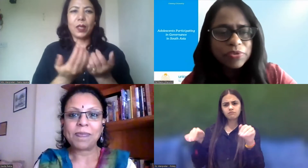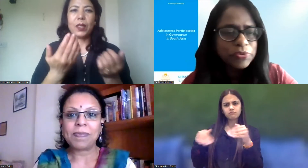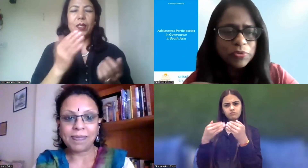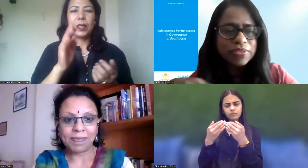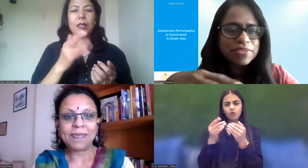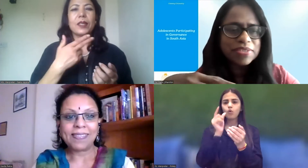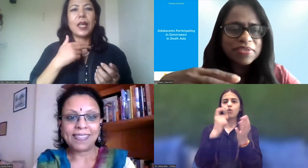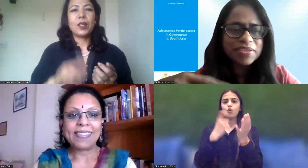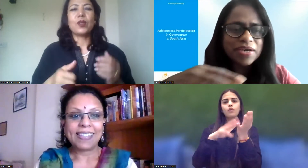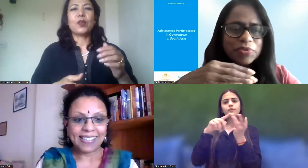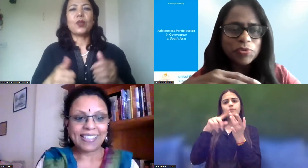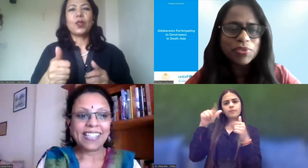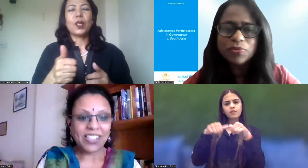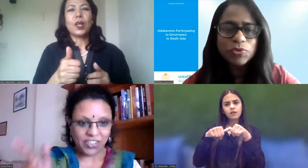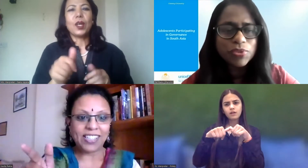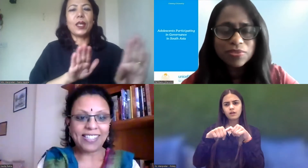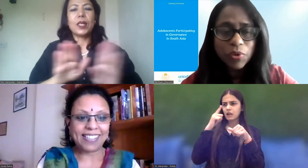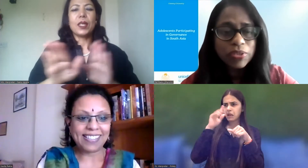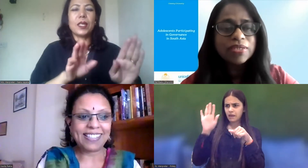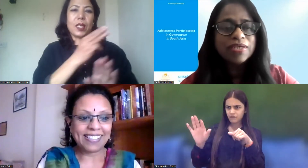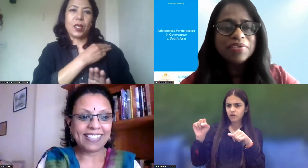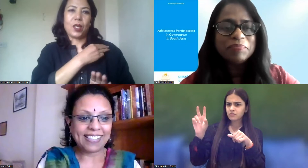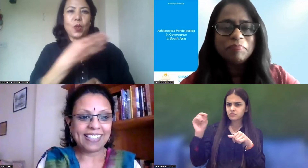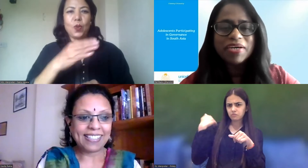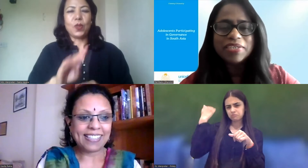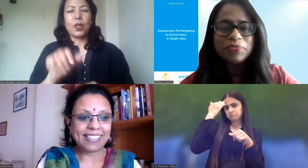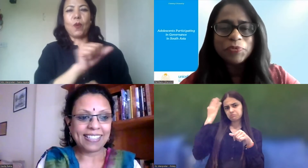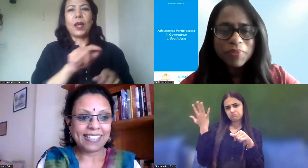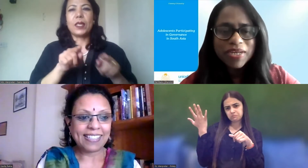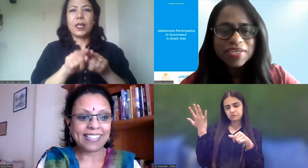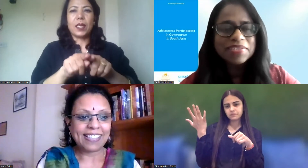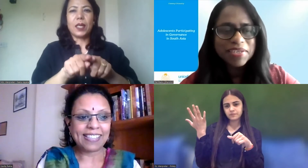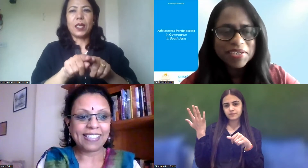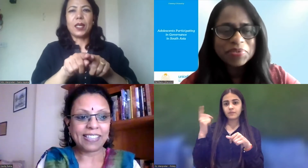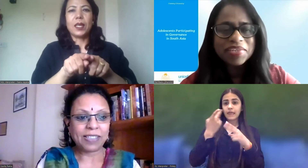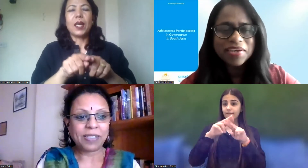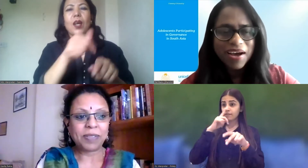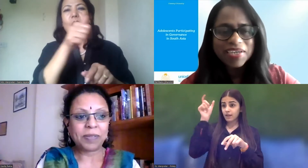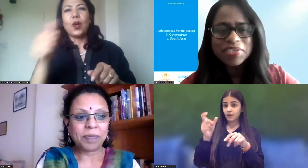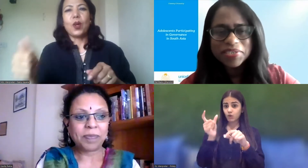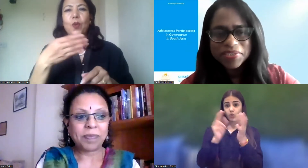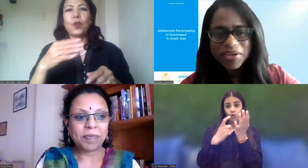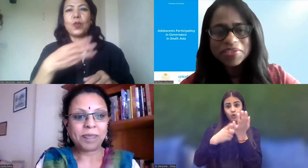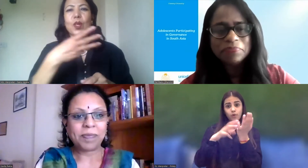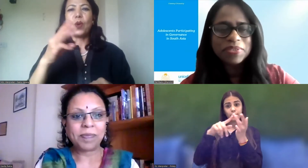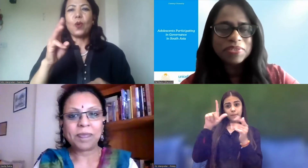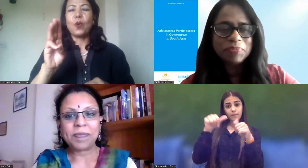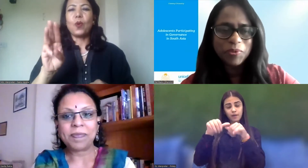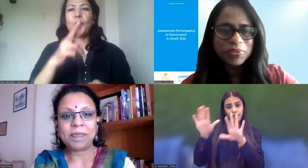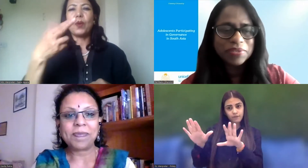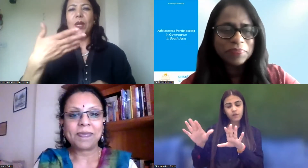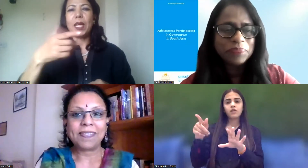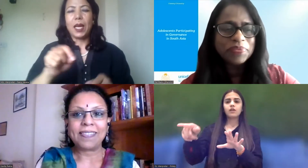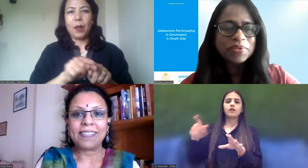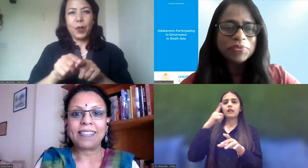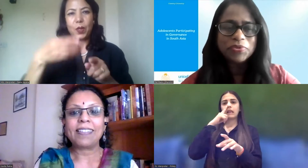Urmila. I don't know whether she is here. I know Dunu is not. But if Urmila is here to say hi, she is another principal